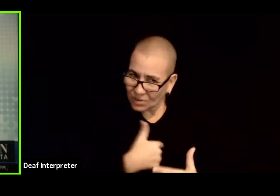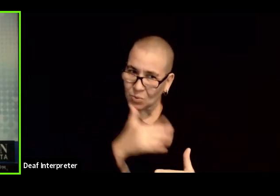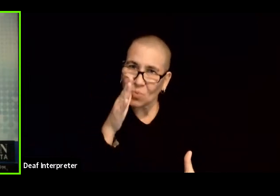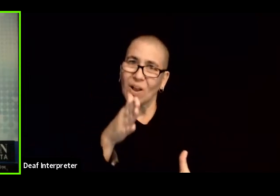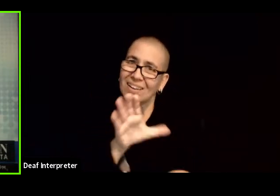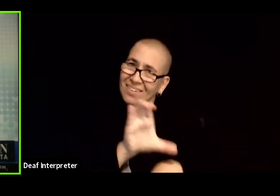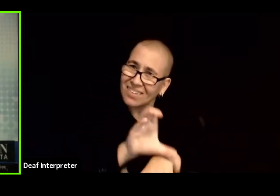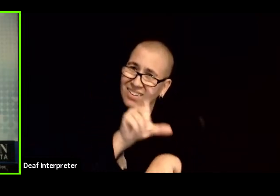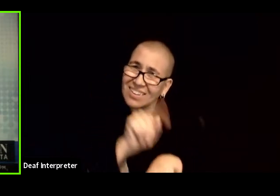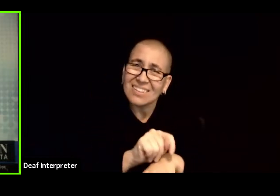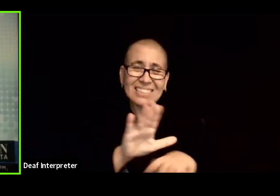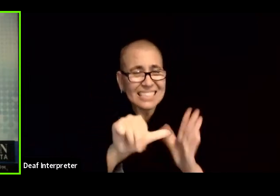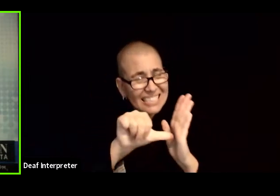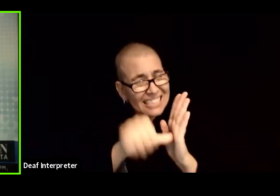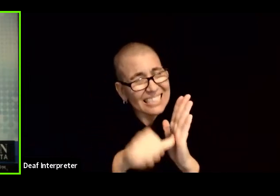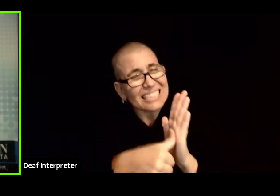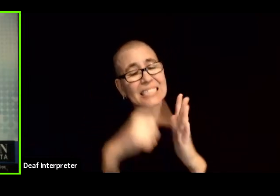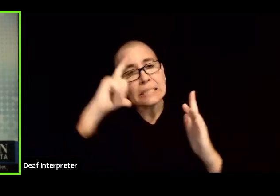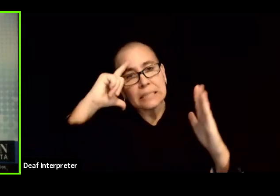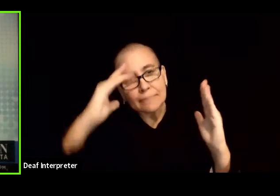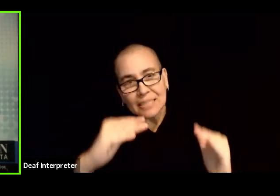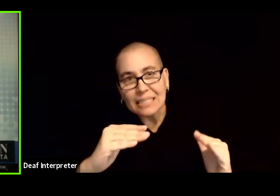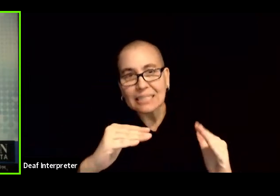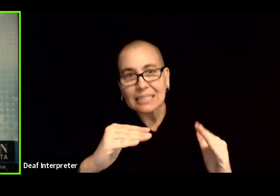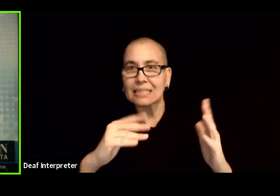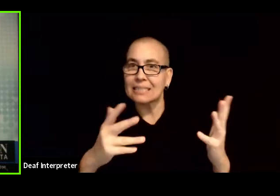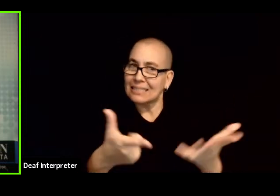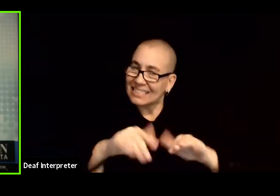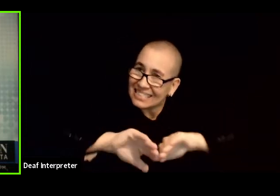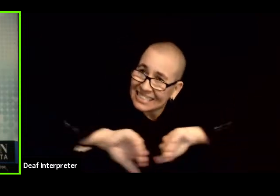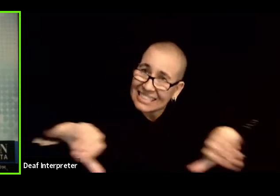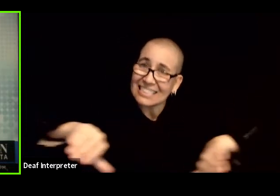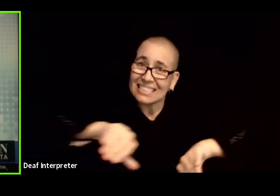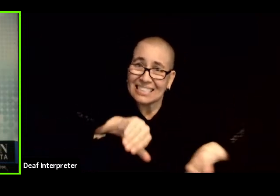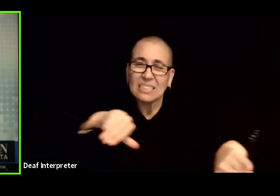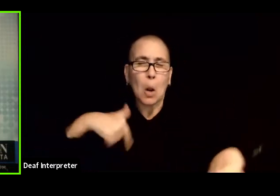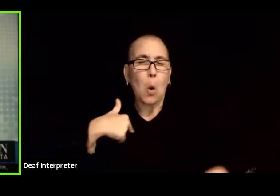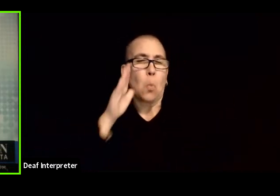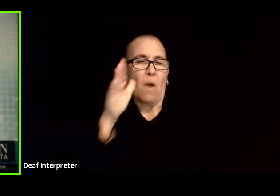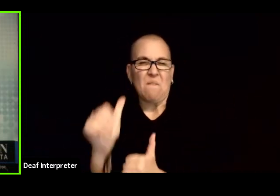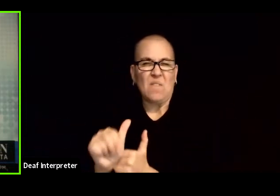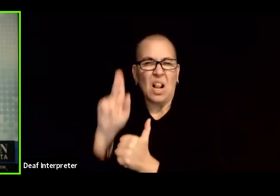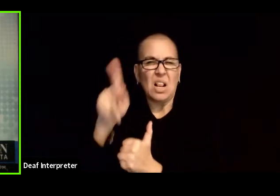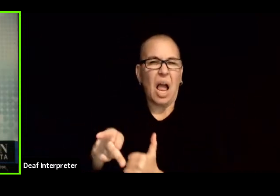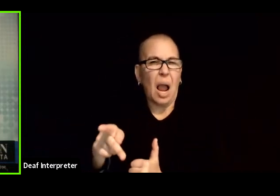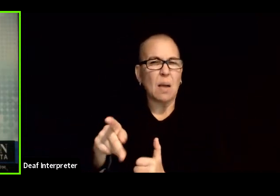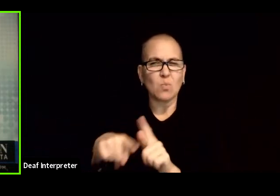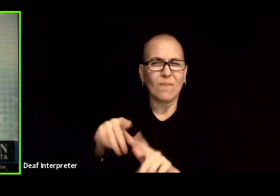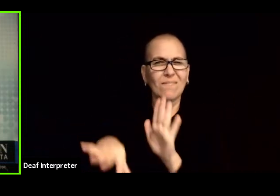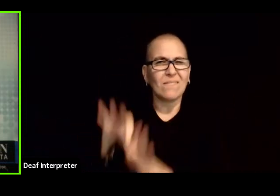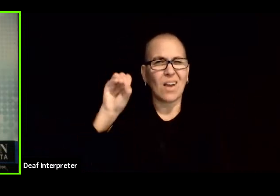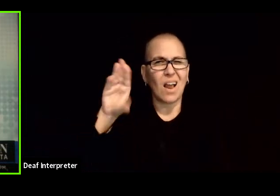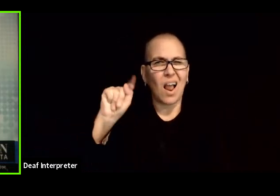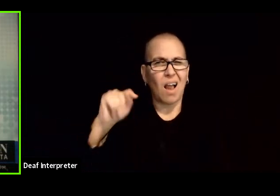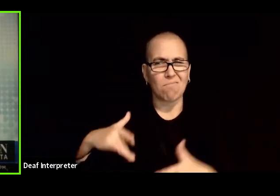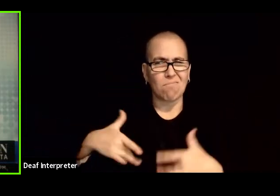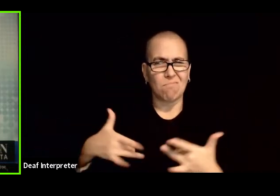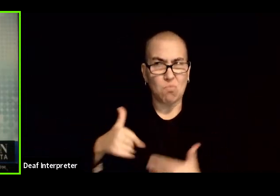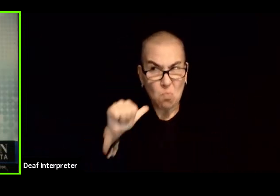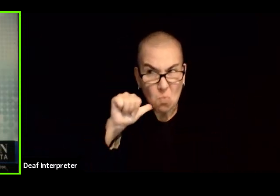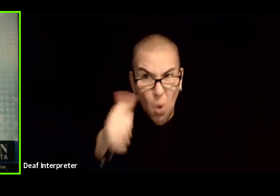I will certainly follow up on what you're reporting there, Jeremy. That's the first I'm hearing of that.